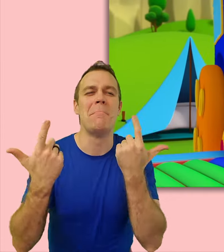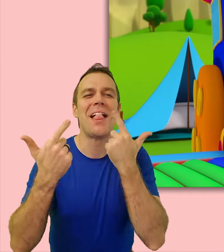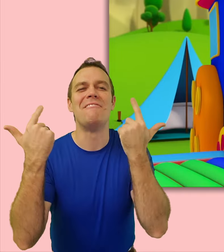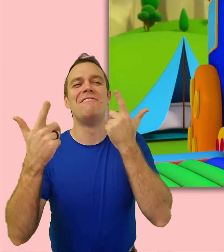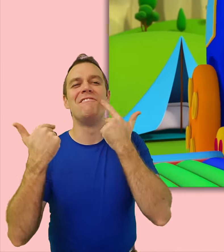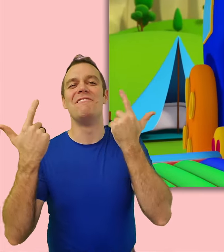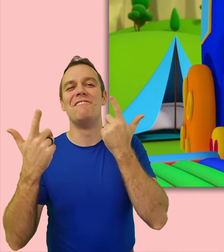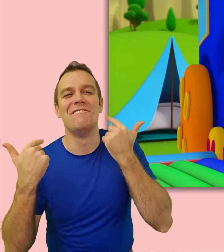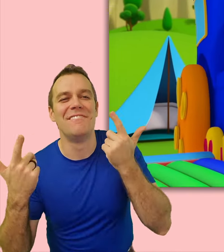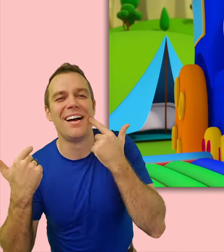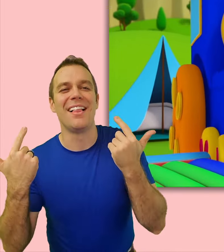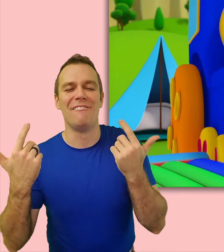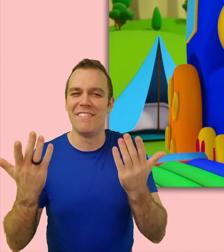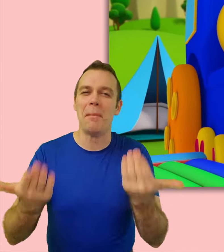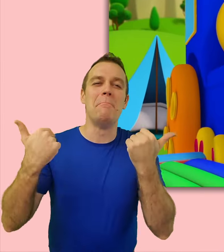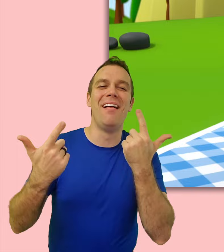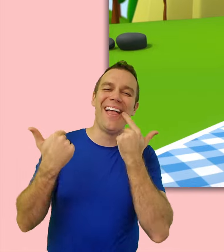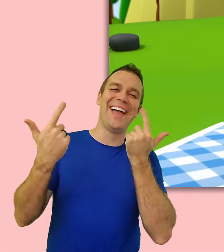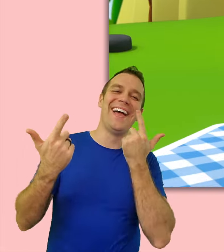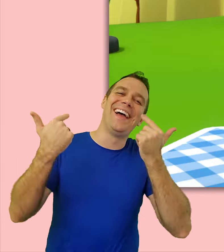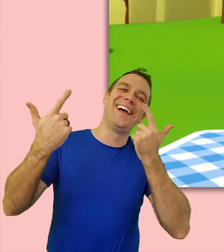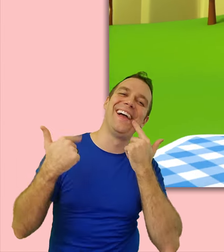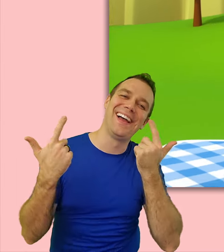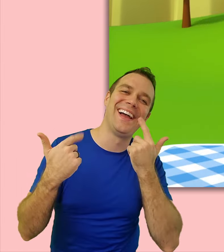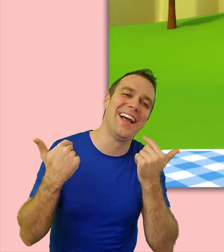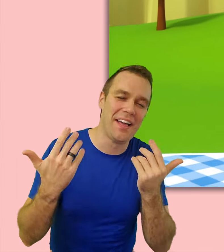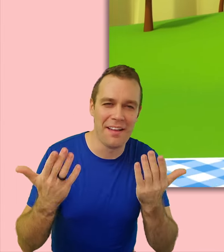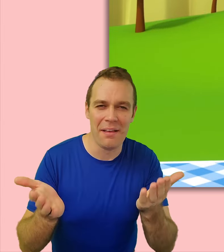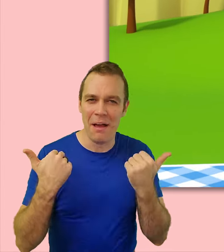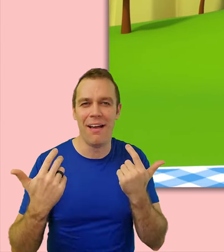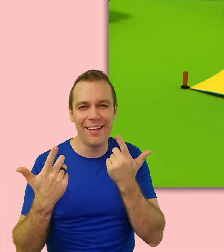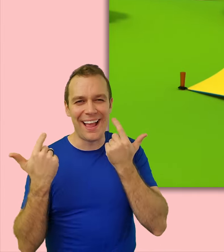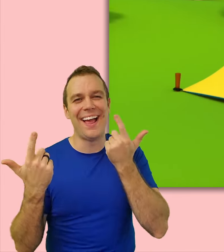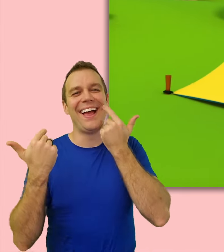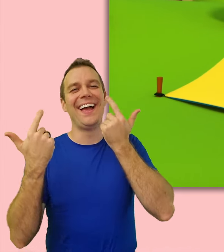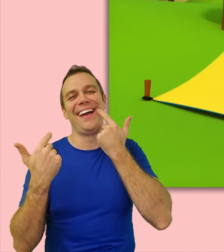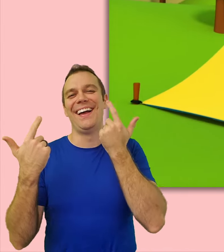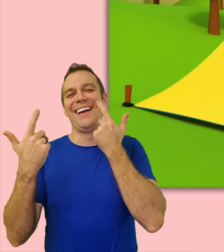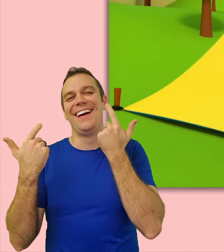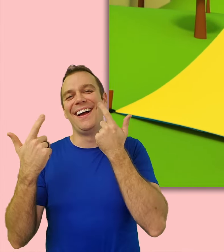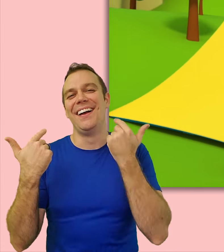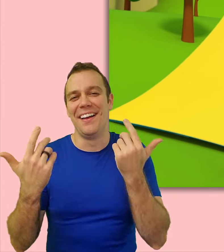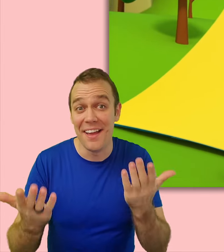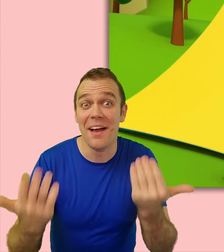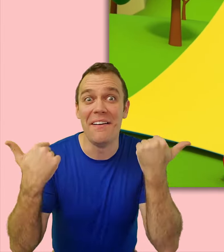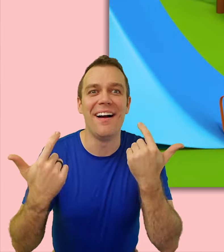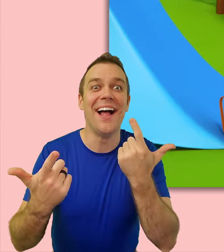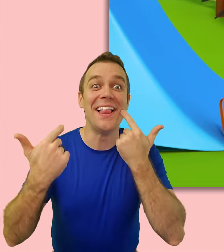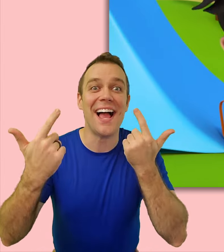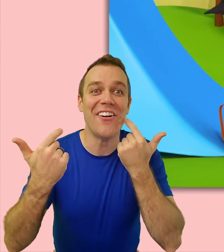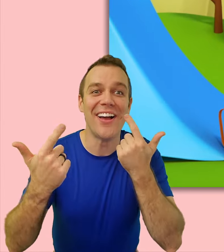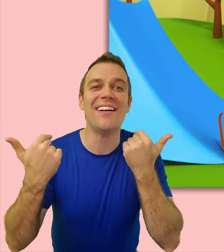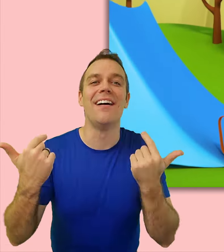Let's all laugh, ha ha ha ha ha ha. Let's all laugh, ha ha ha ha ha. Let's all laugh, ha ha ha ha ha. Let's all